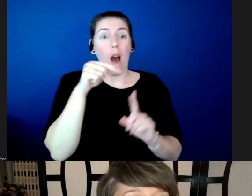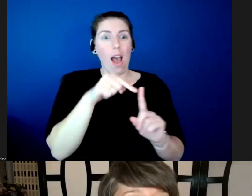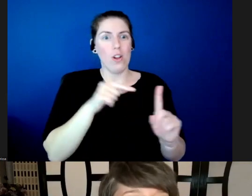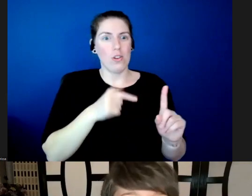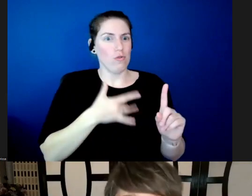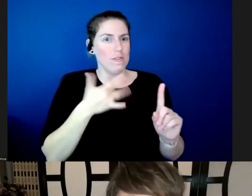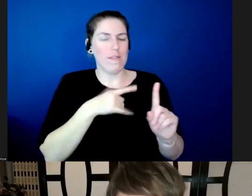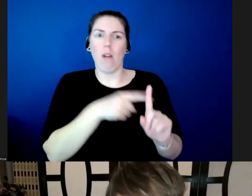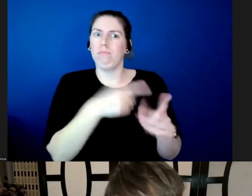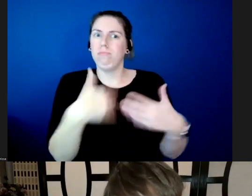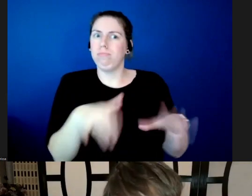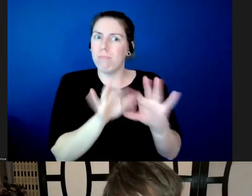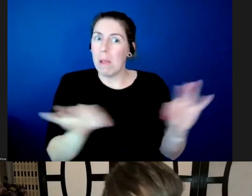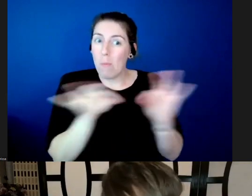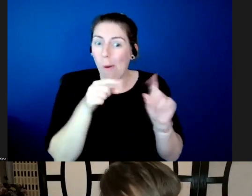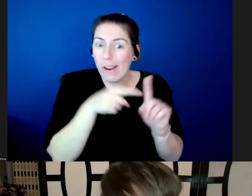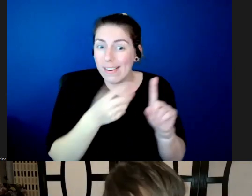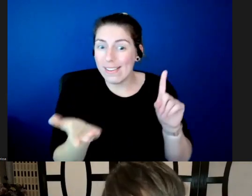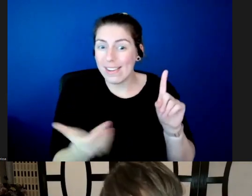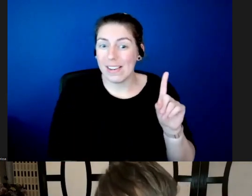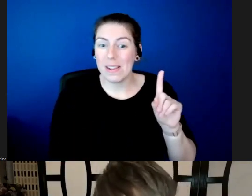there?